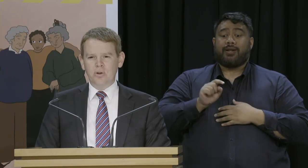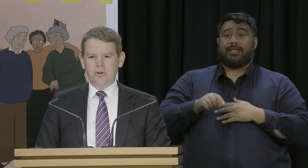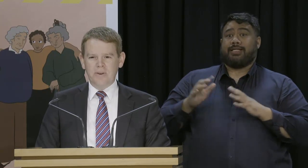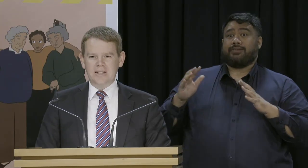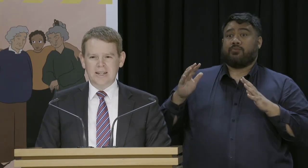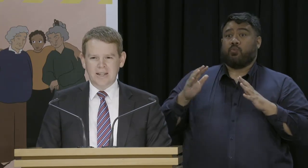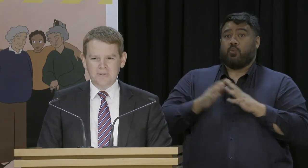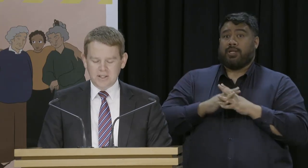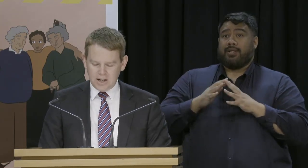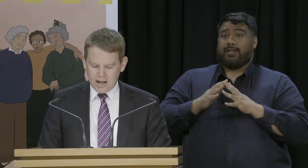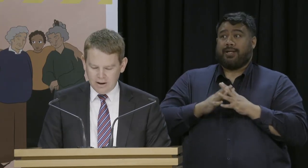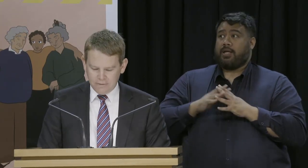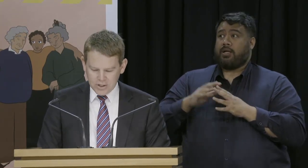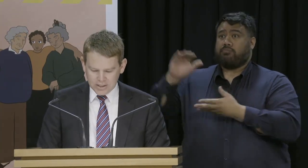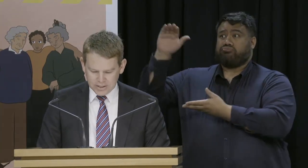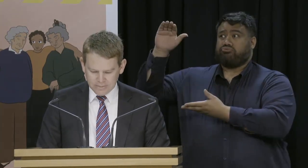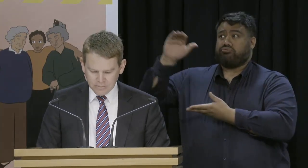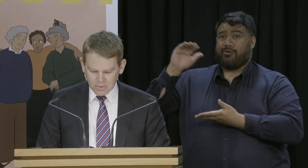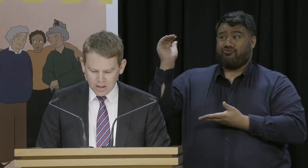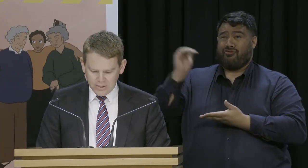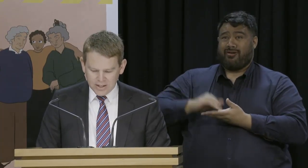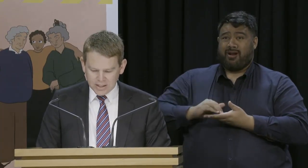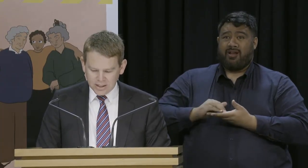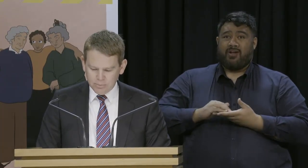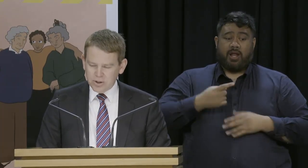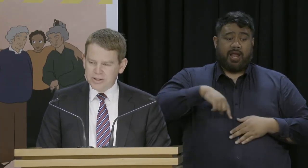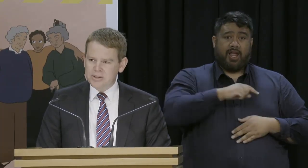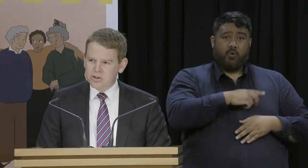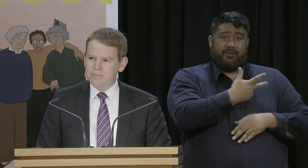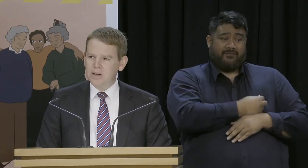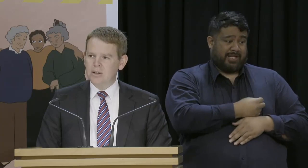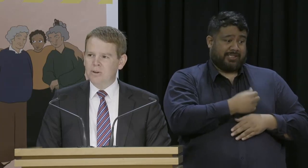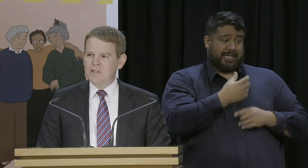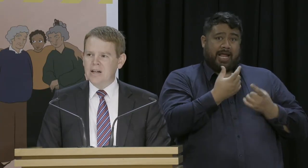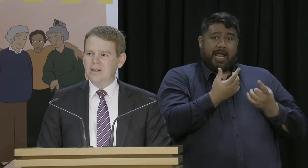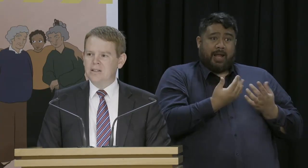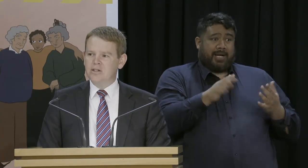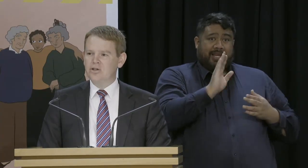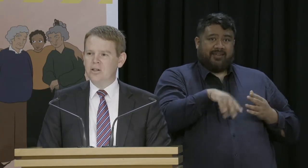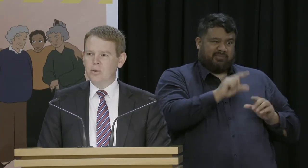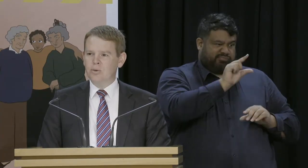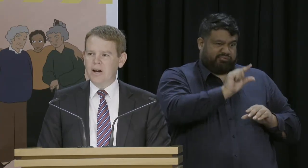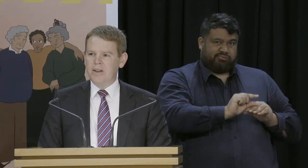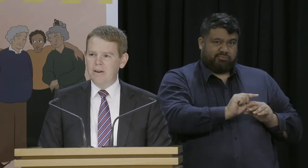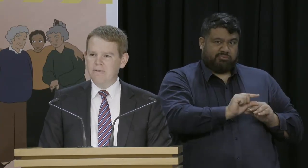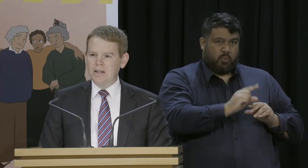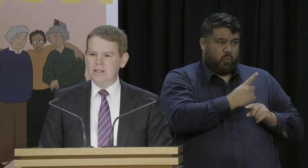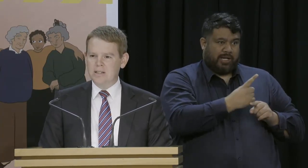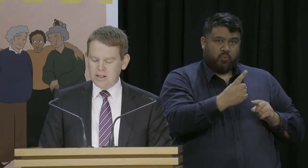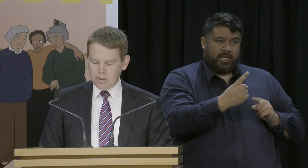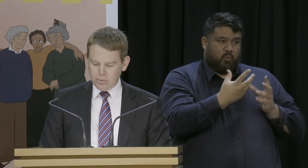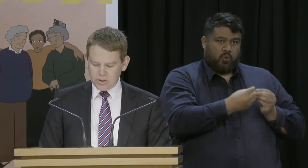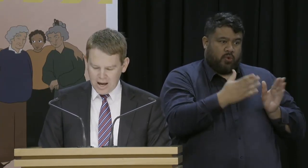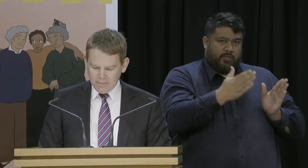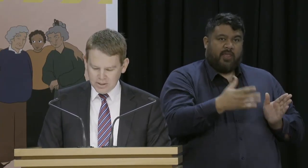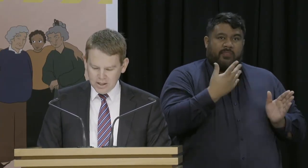day's worth of vaccine left in our freezers. That is a deliberate decision. We've taken the decision that we would rather have vaccines